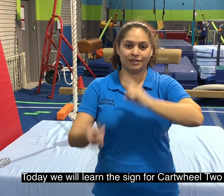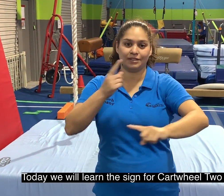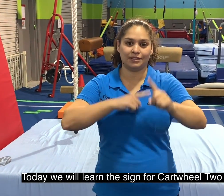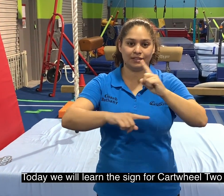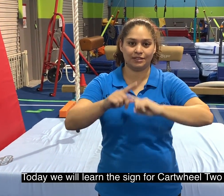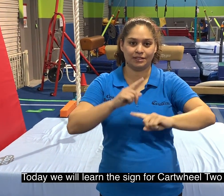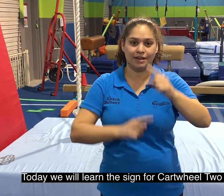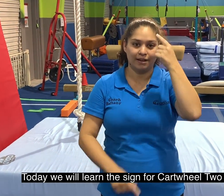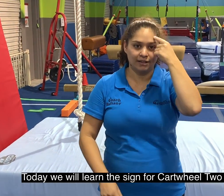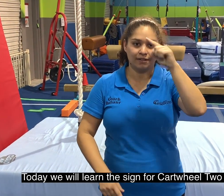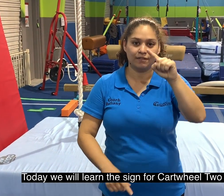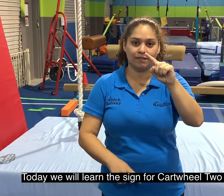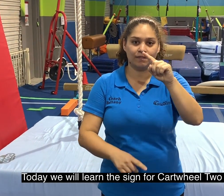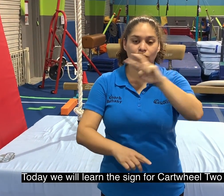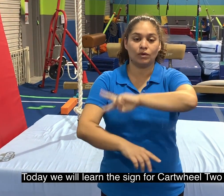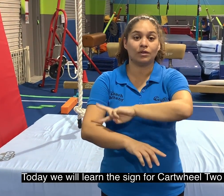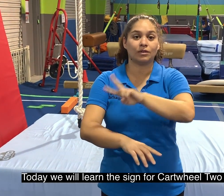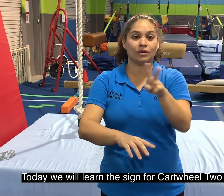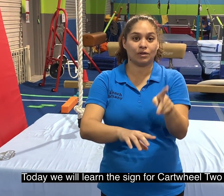for cartwheel two times.